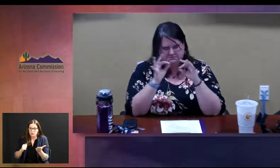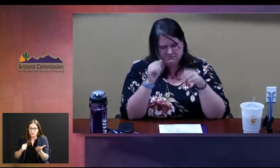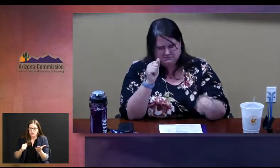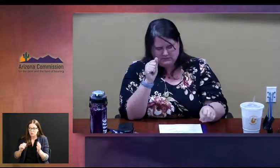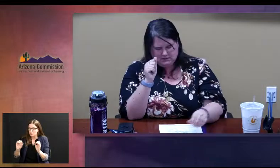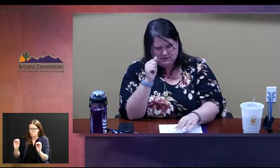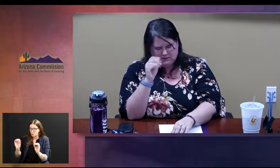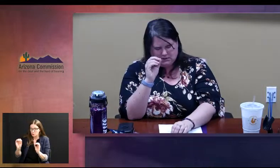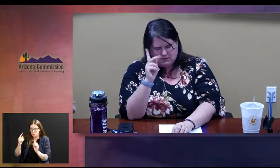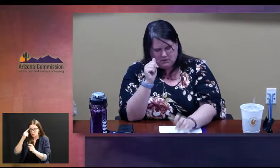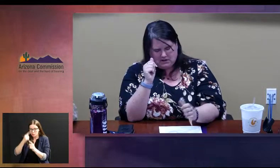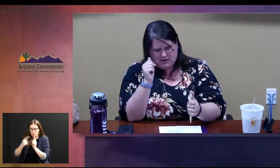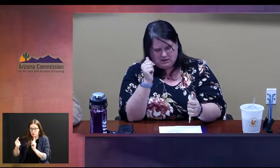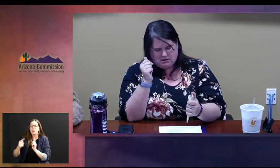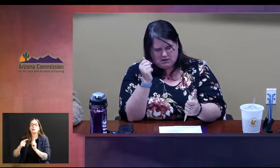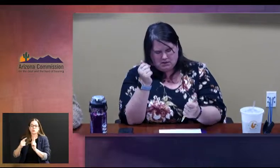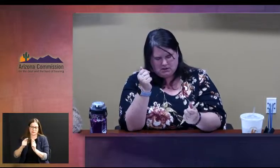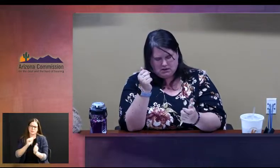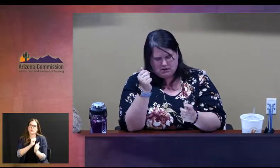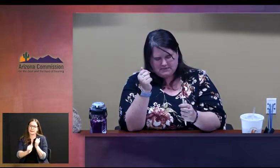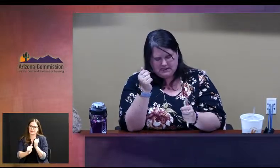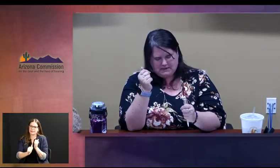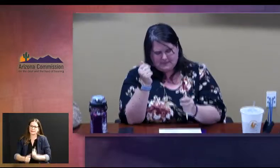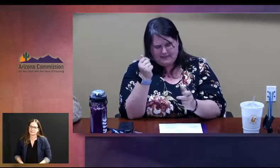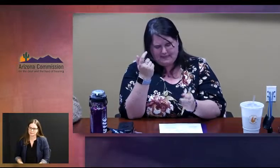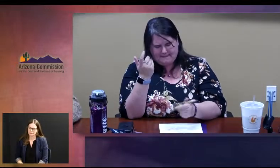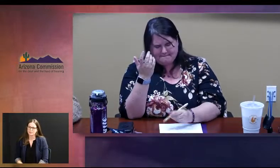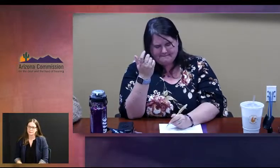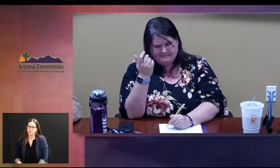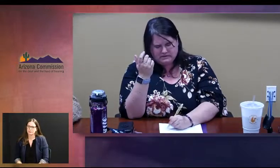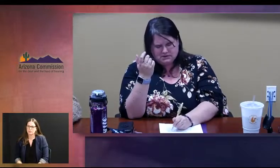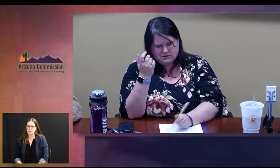Seeing none, motion carries.